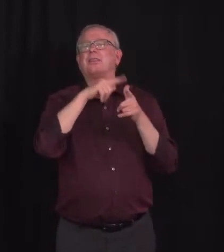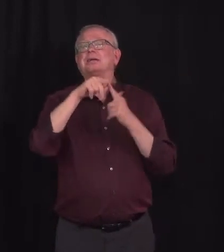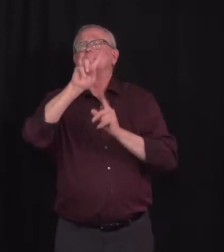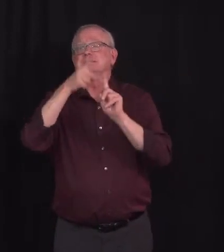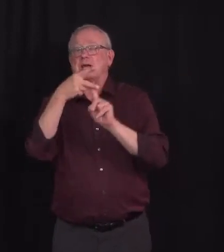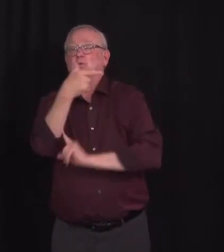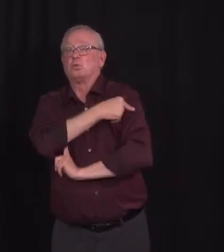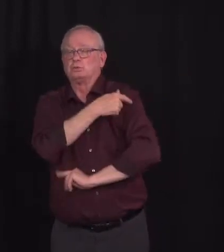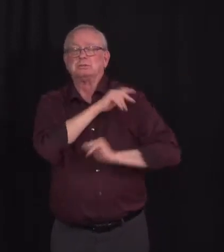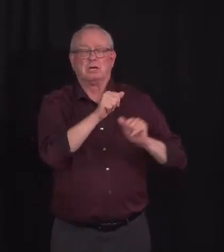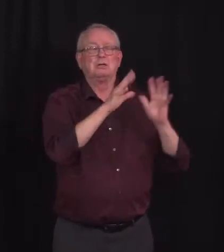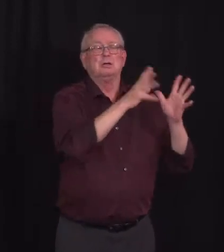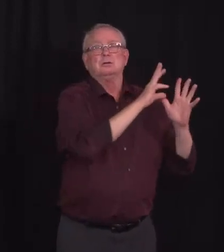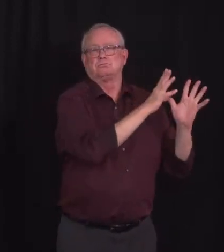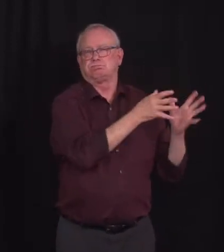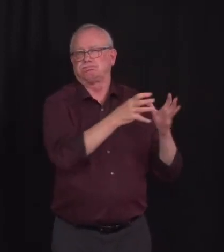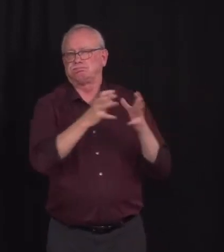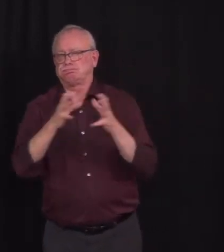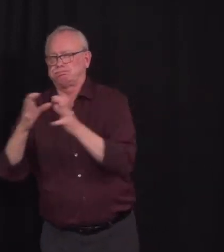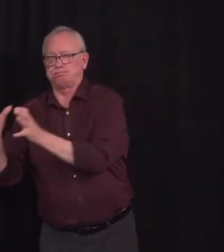through our next caller, please?